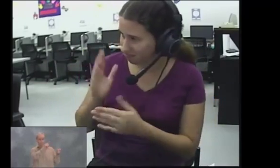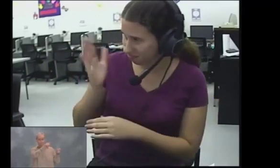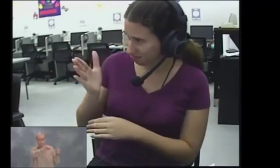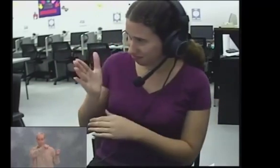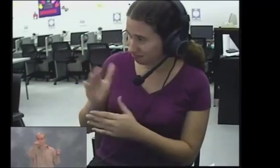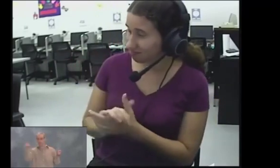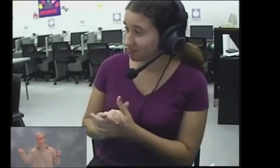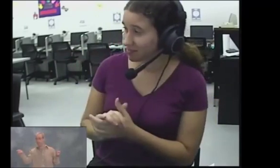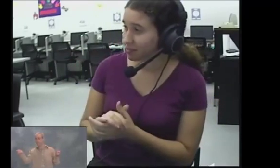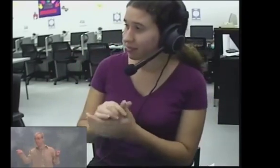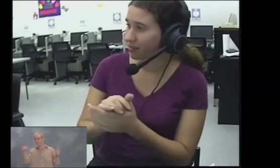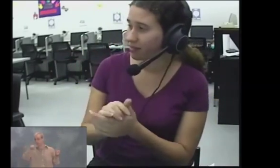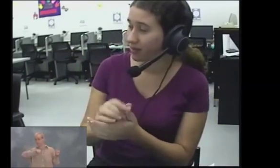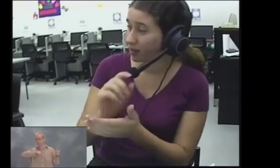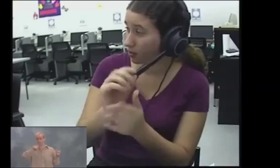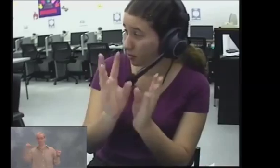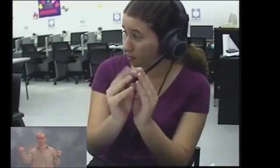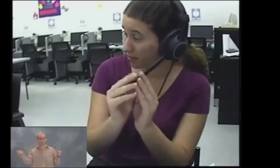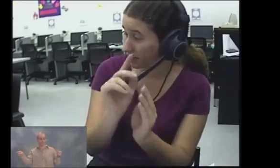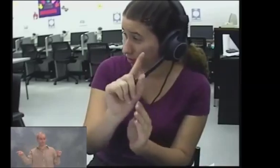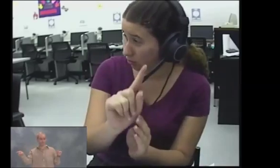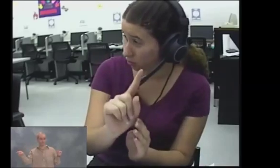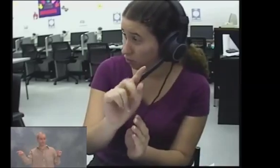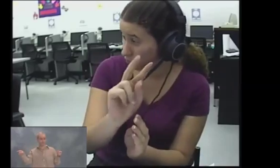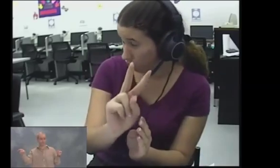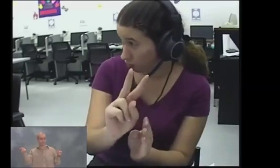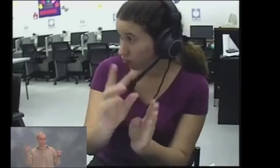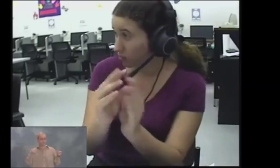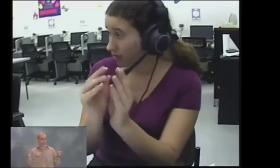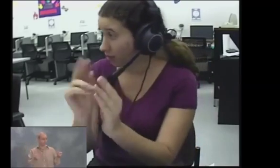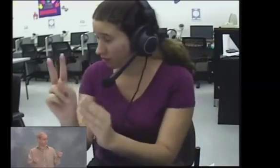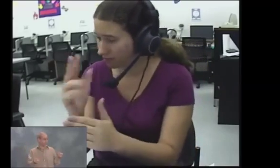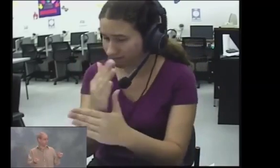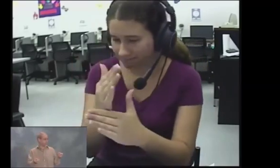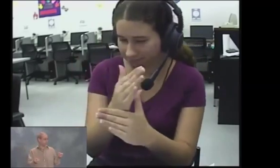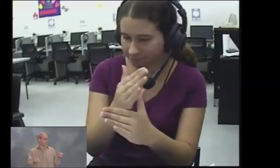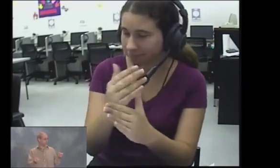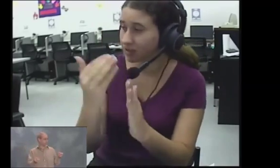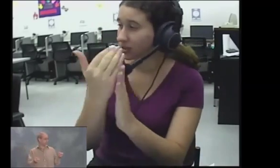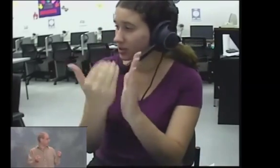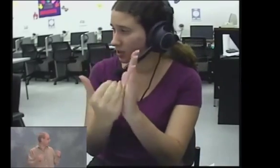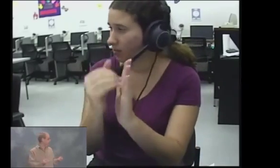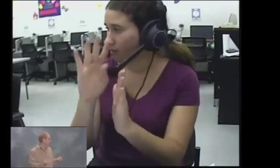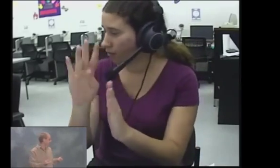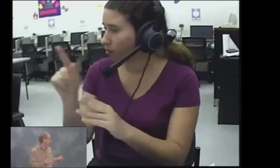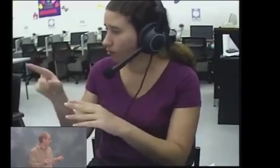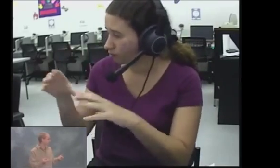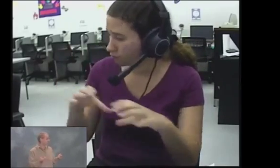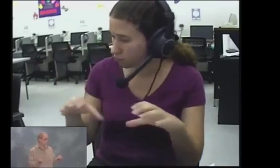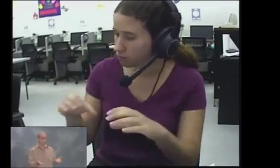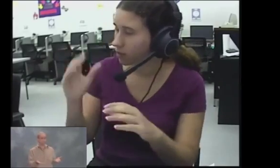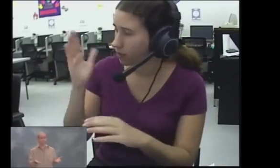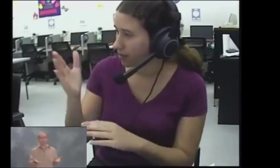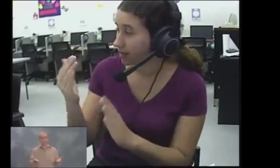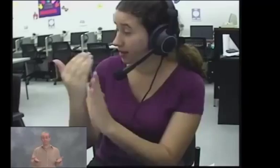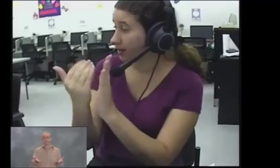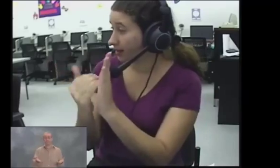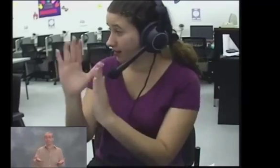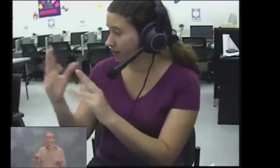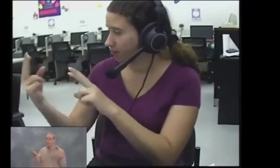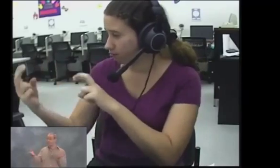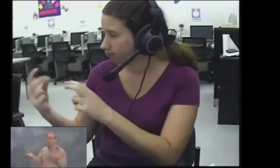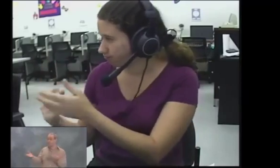week between 2 and 3, meetings 2 and 3, you're going to do your 4th step, and you and I will sit down and we'll do your 5th